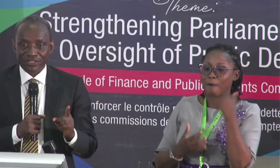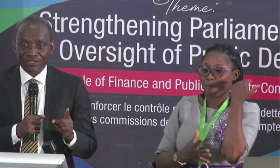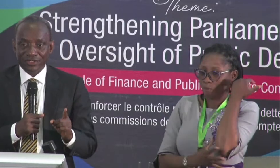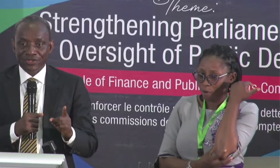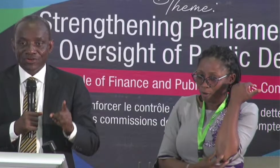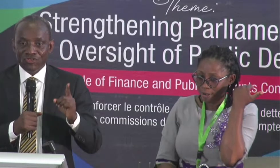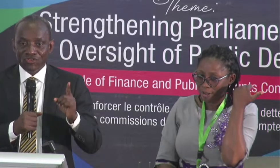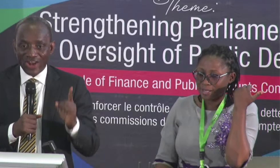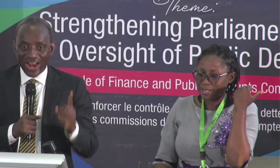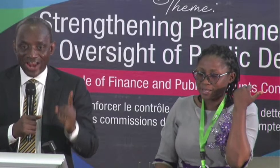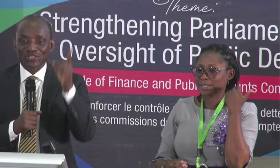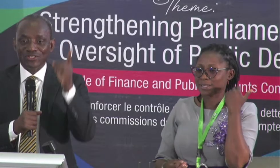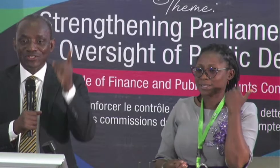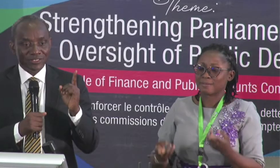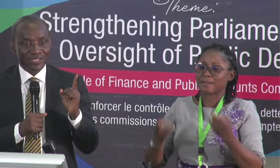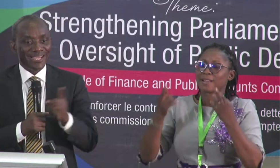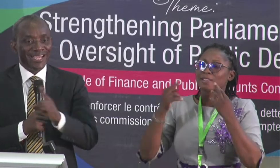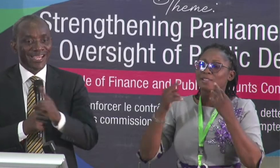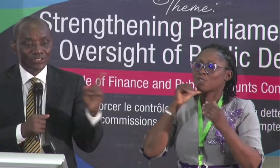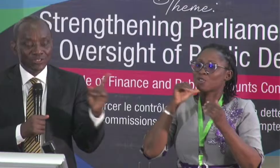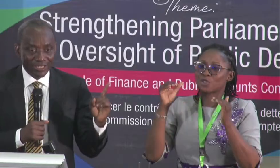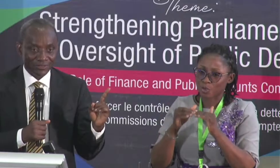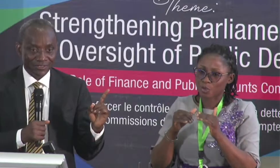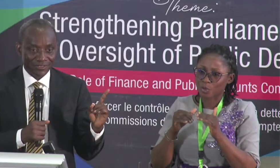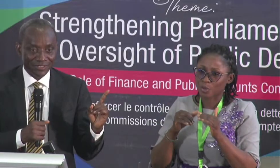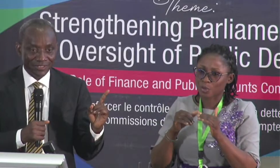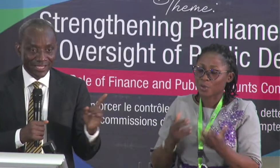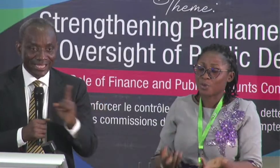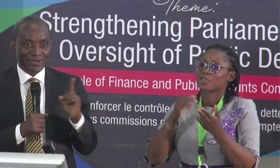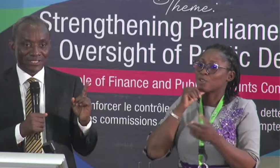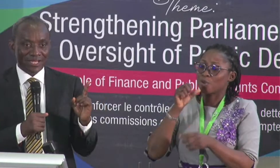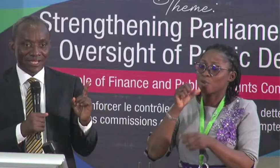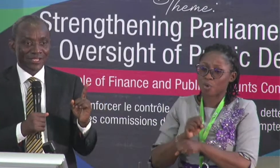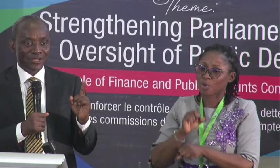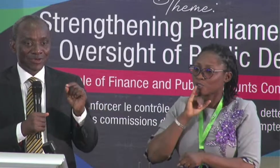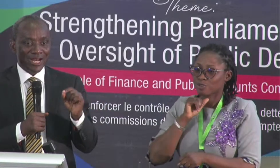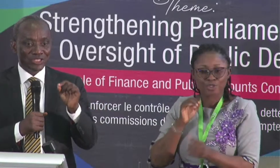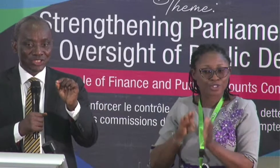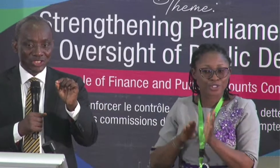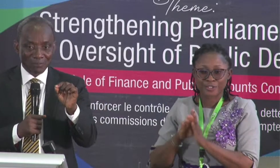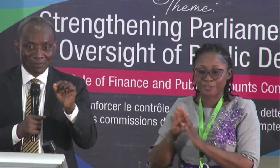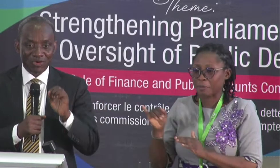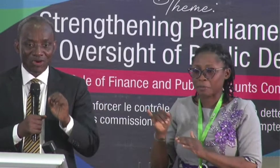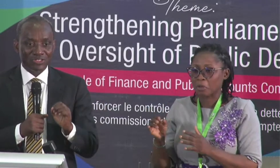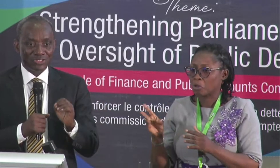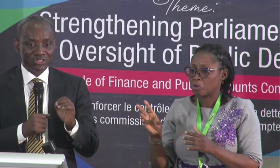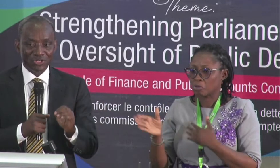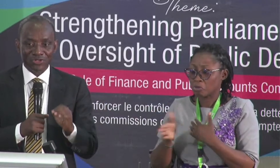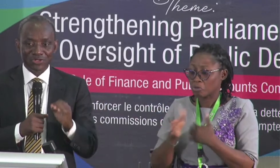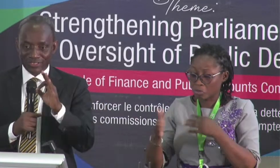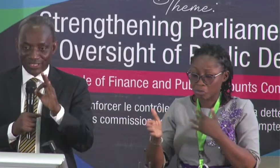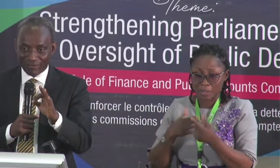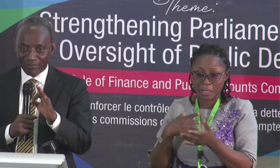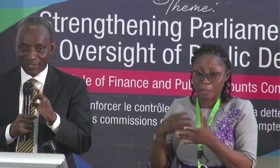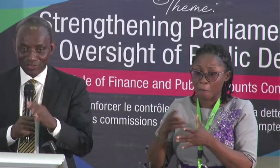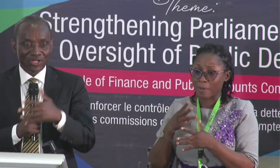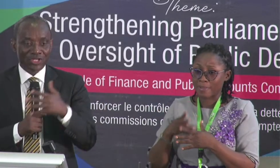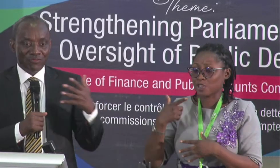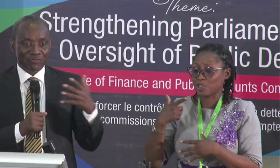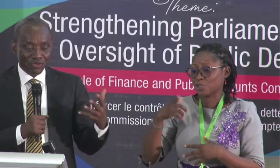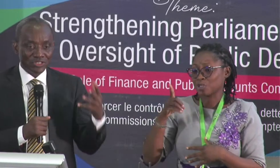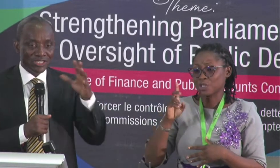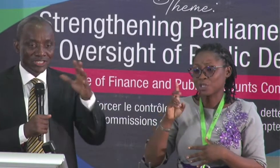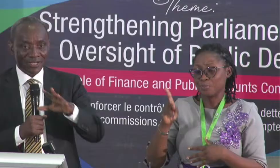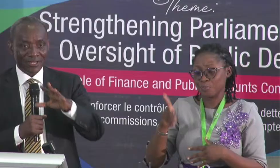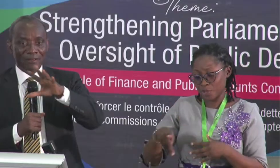inequality, rising unemployment, it's not developing. It doesn't matter whether the GDP figures show development. So if